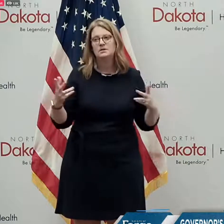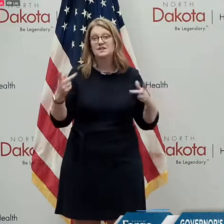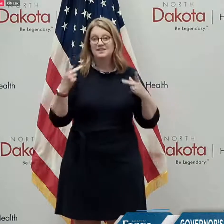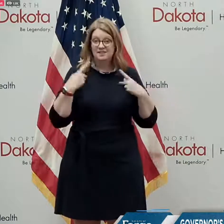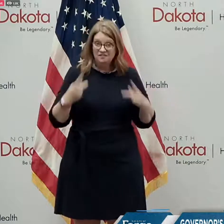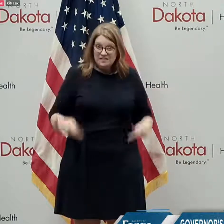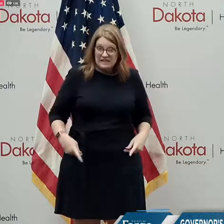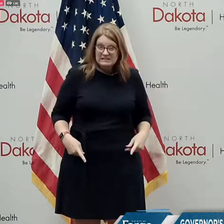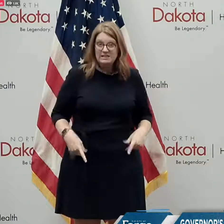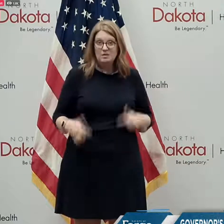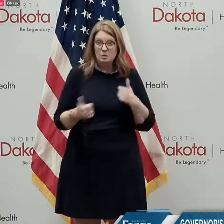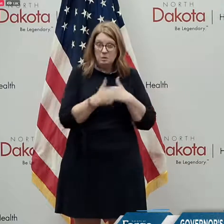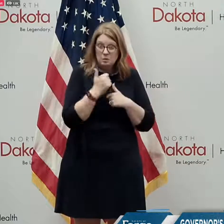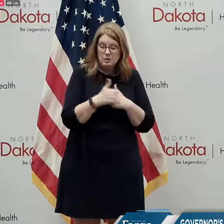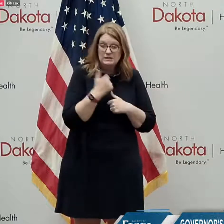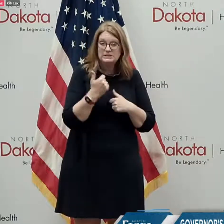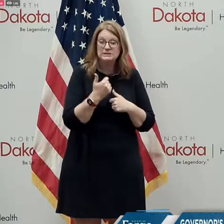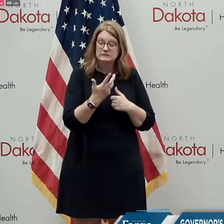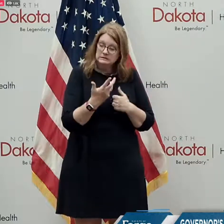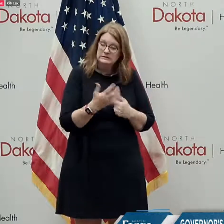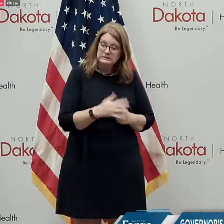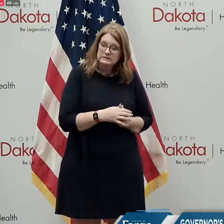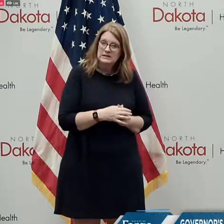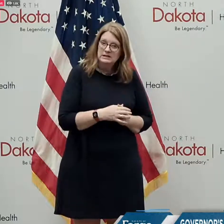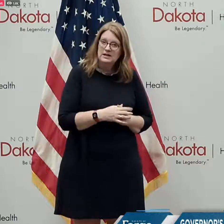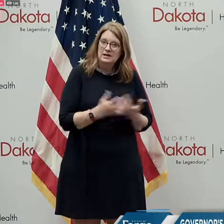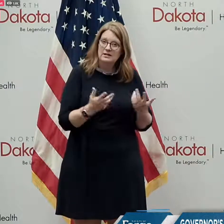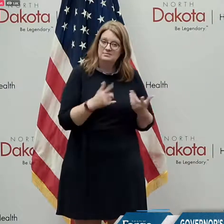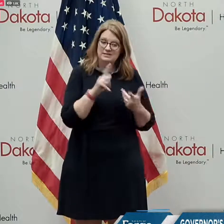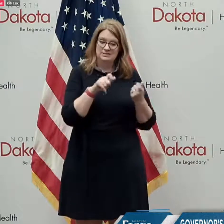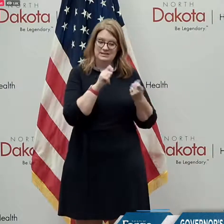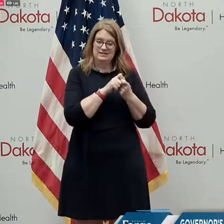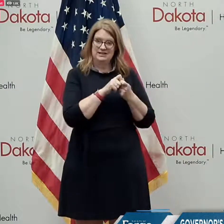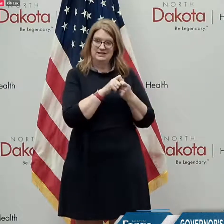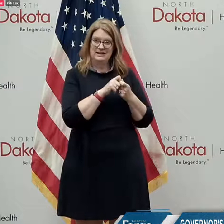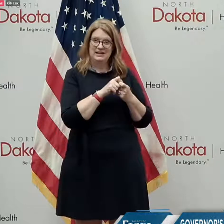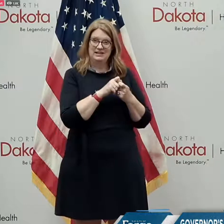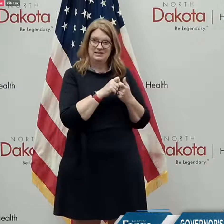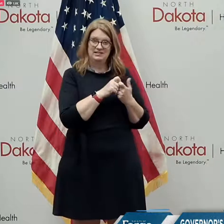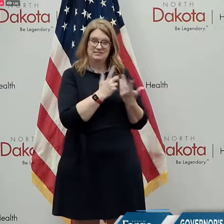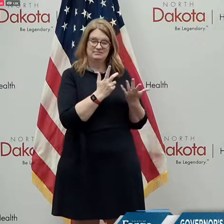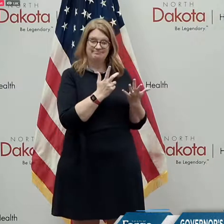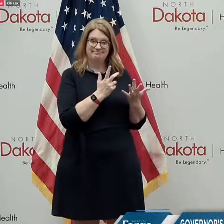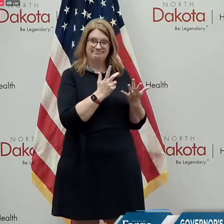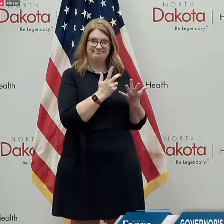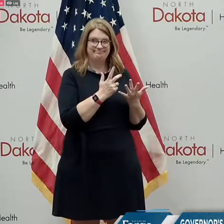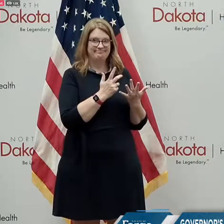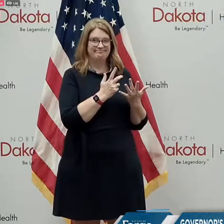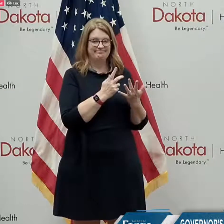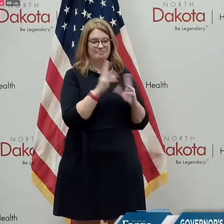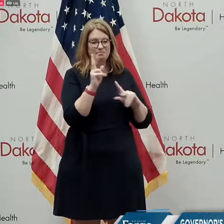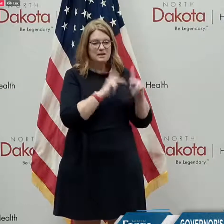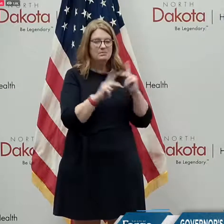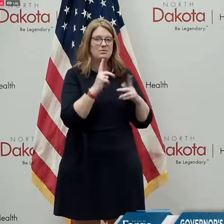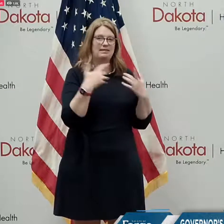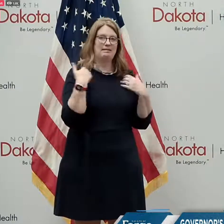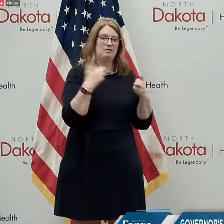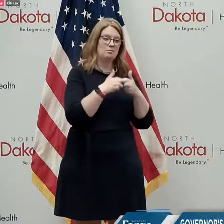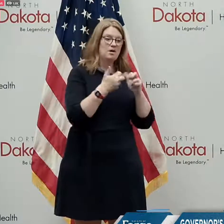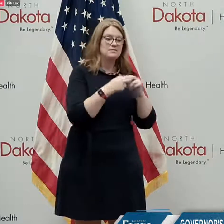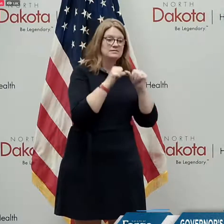associated with a potentially deadly virus, particularly deadly for those with both age and underlying health